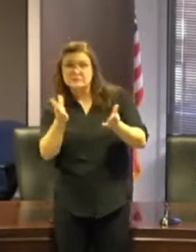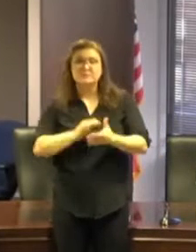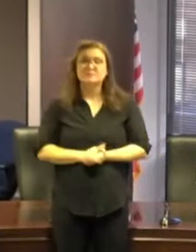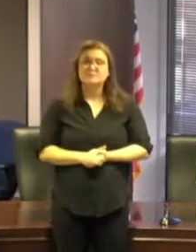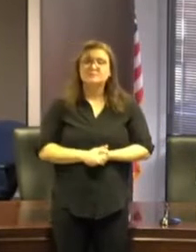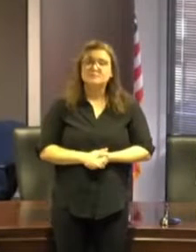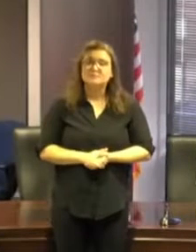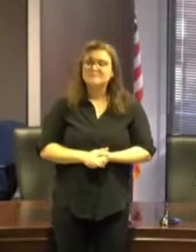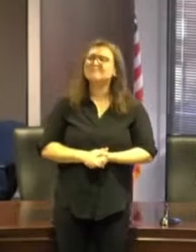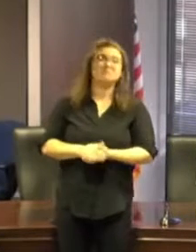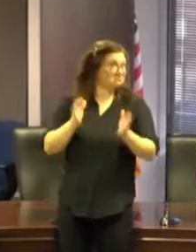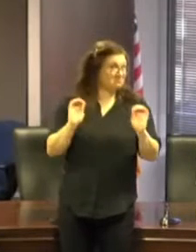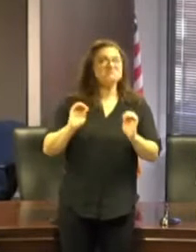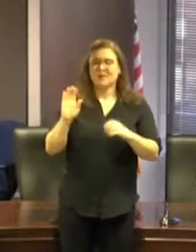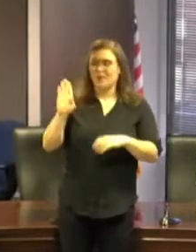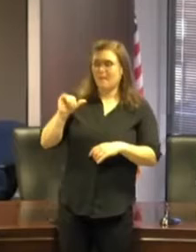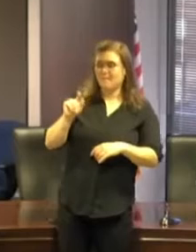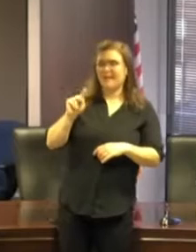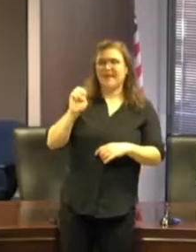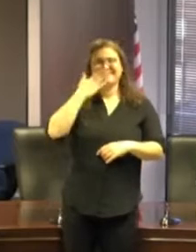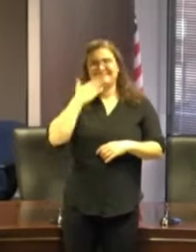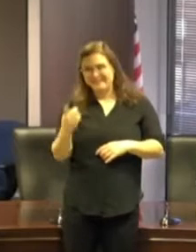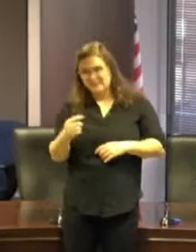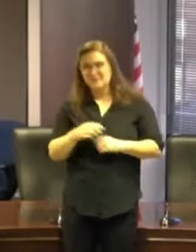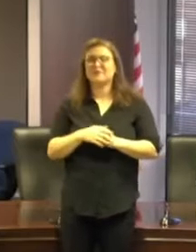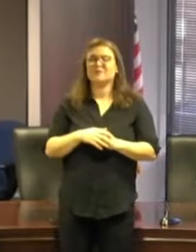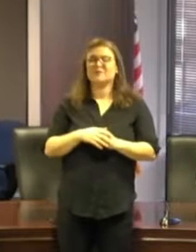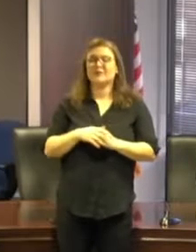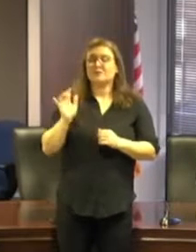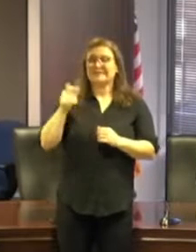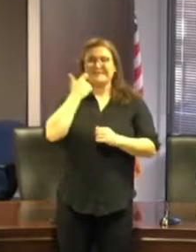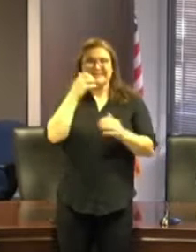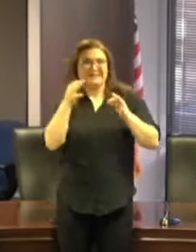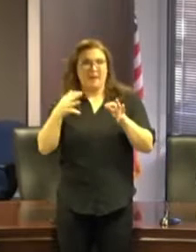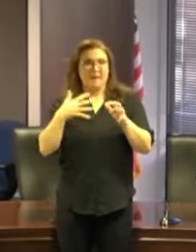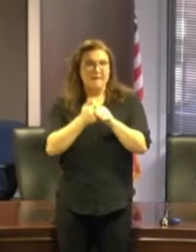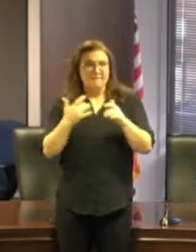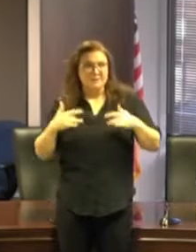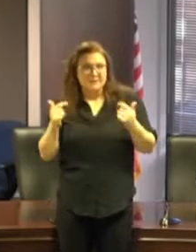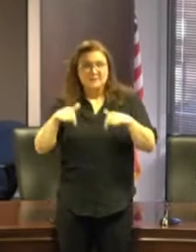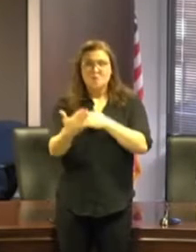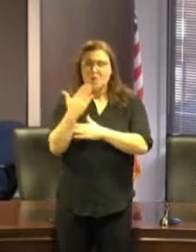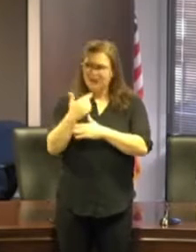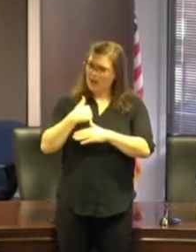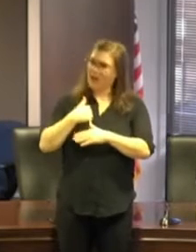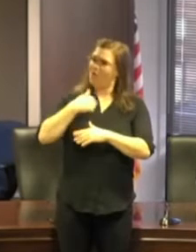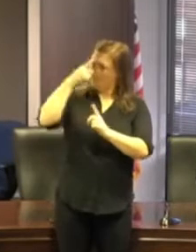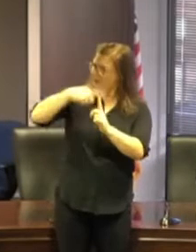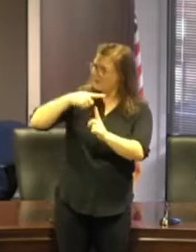Blake, thank you very much and for giving us that update this morning. That sounds very encouraging. Thank